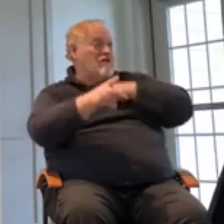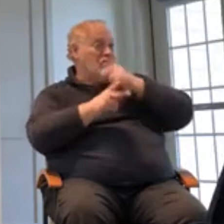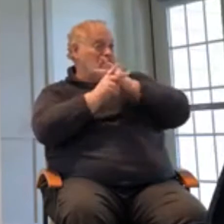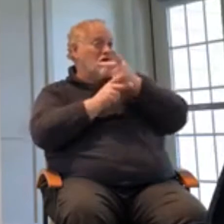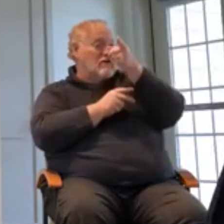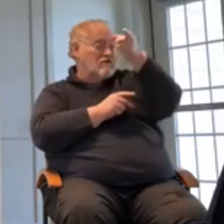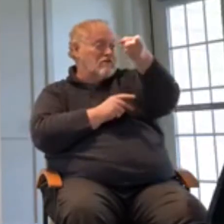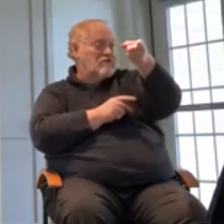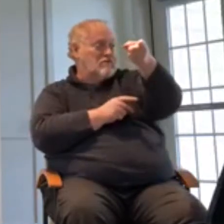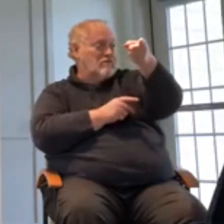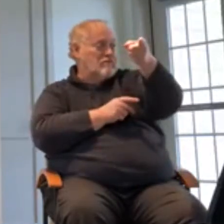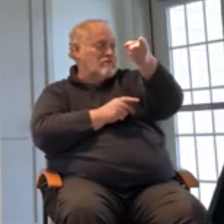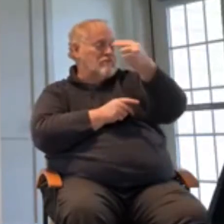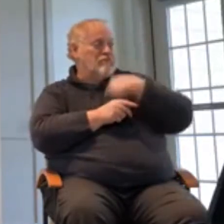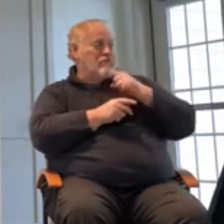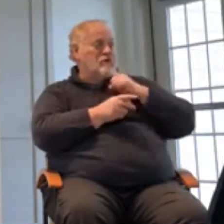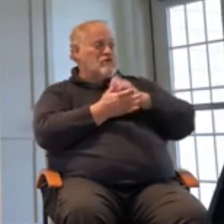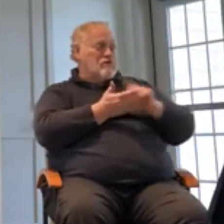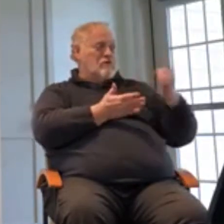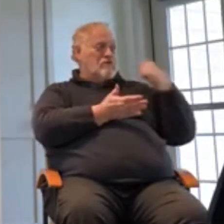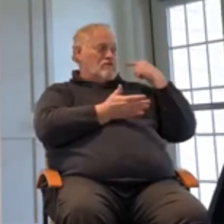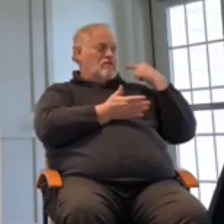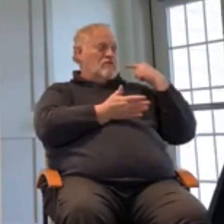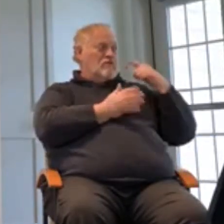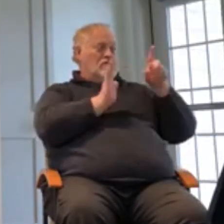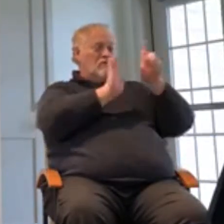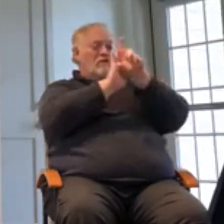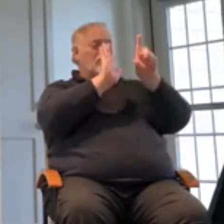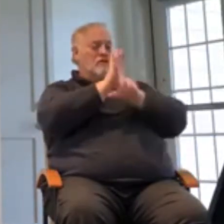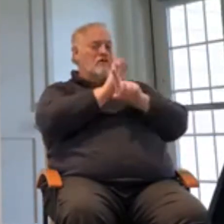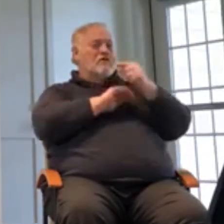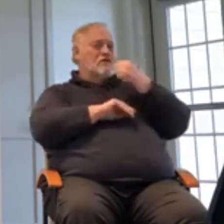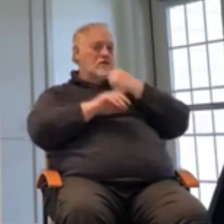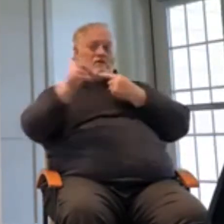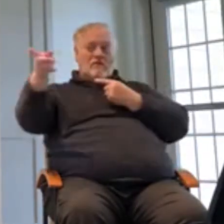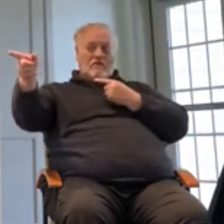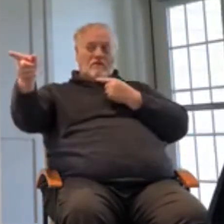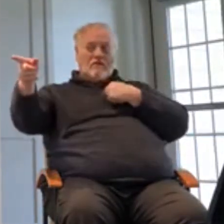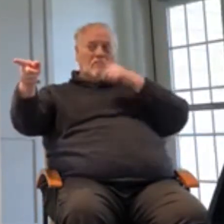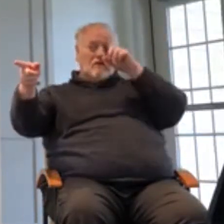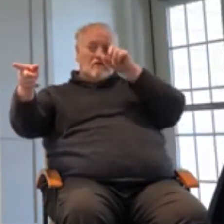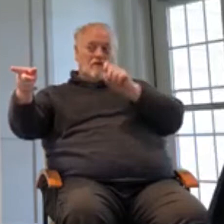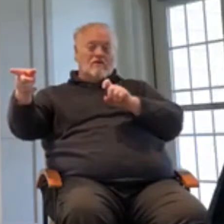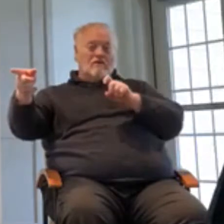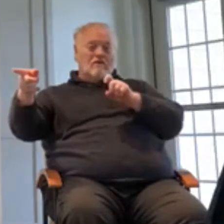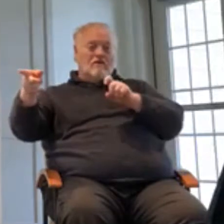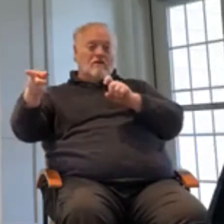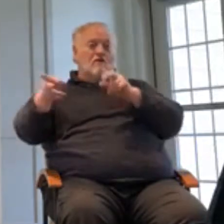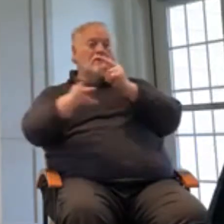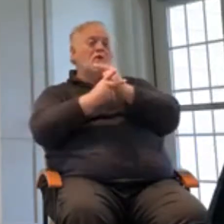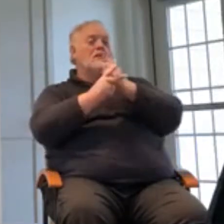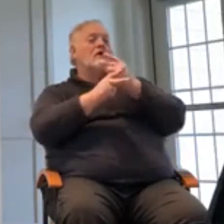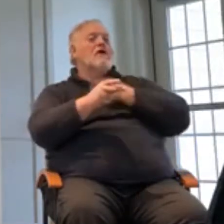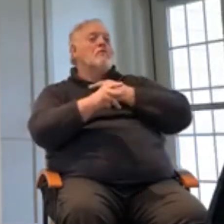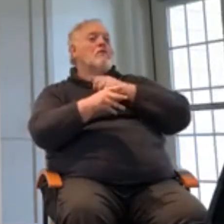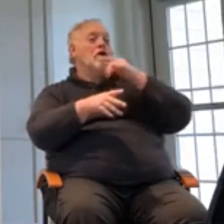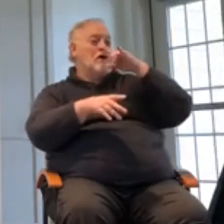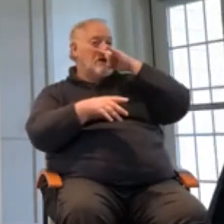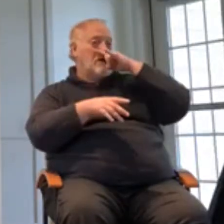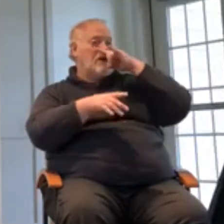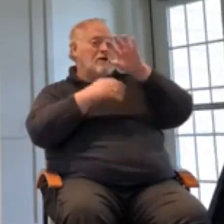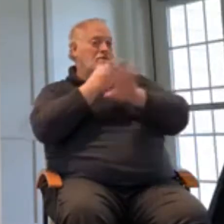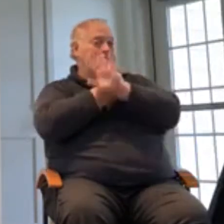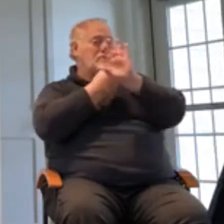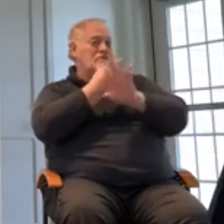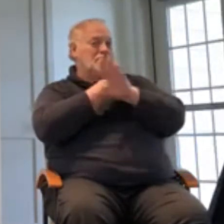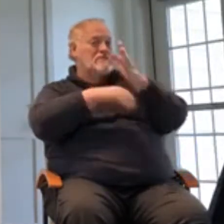talked about this last week. Okay? The law tells me that I need to keep my kids safe. The law tells me that